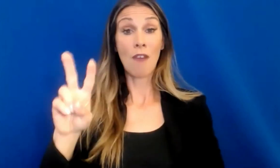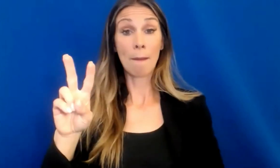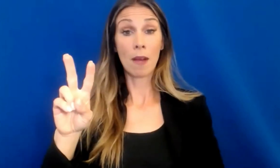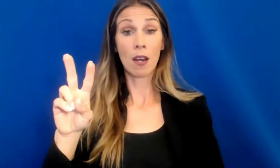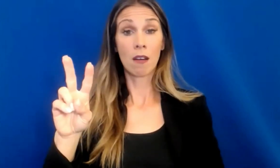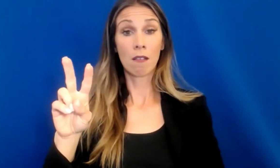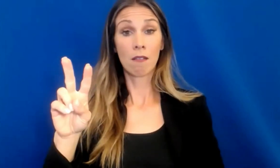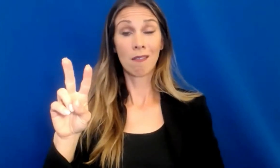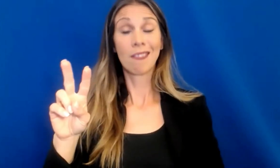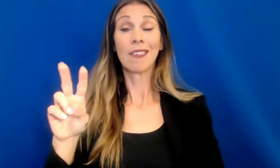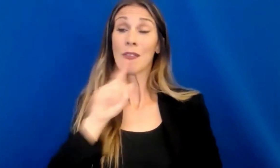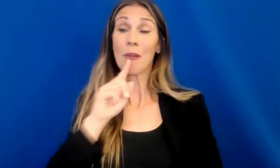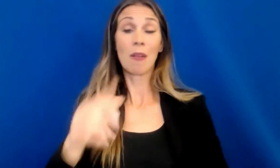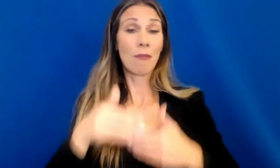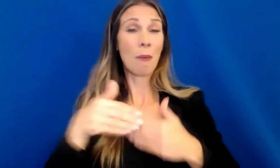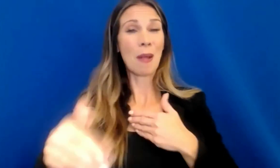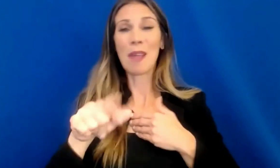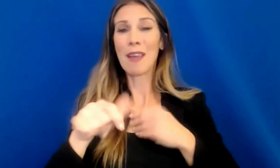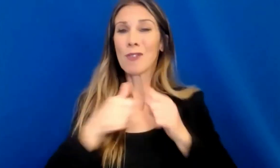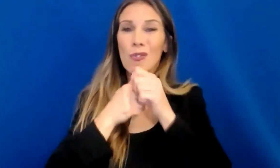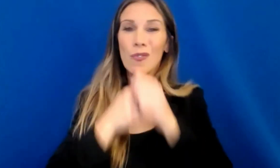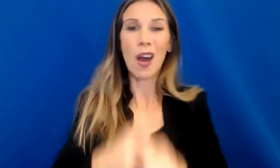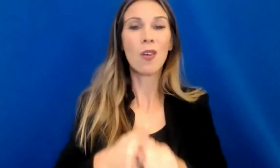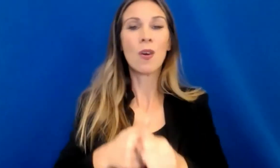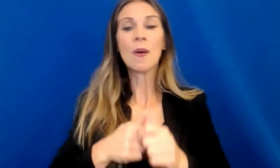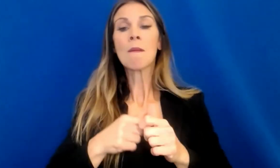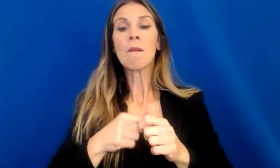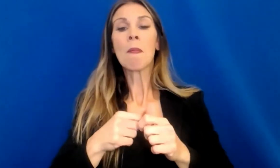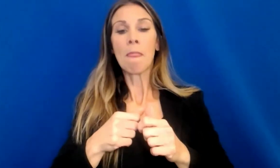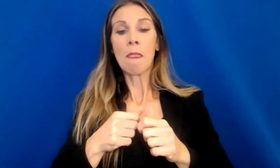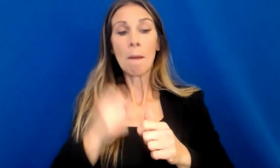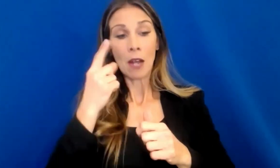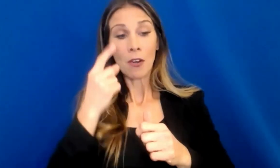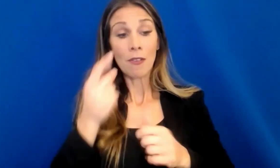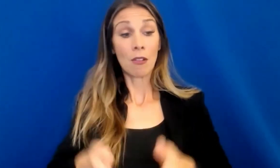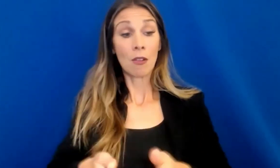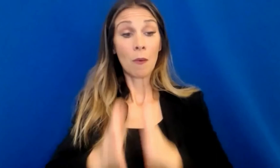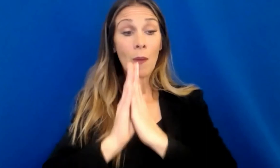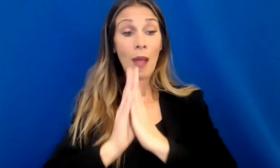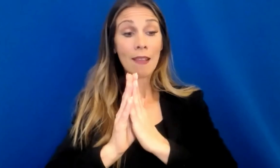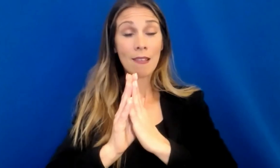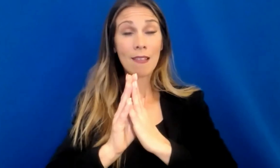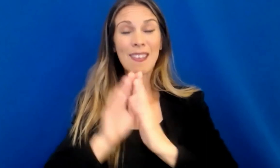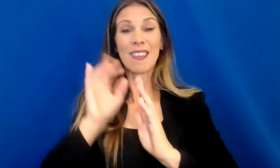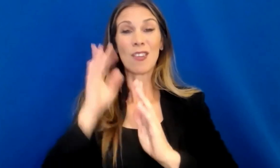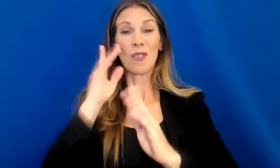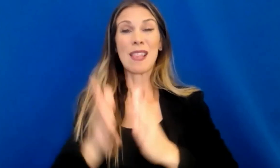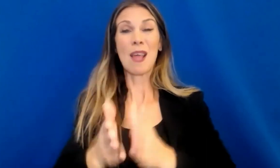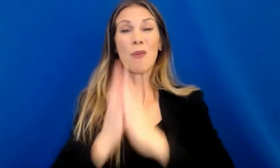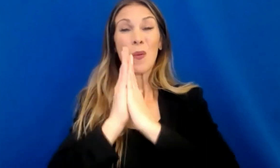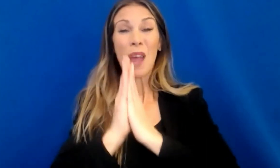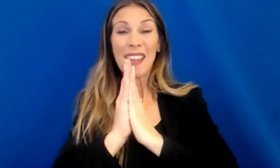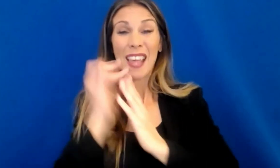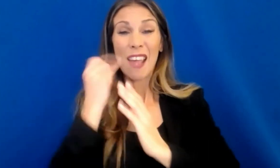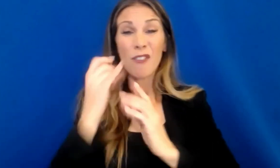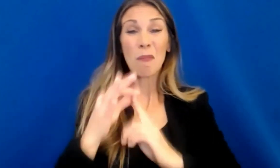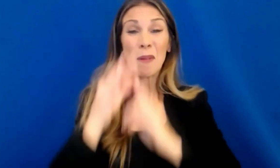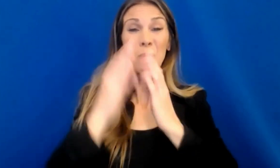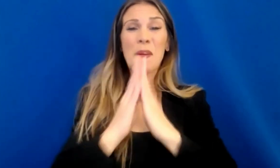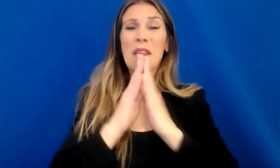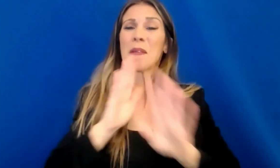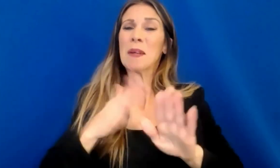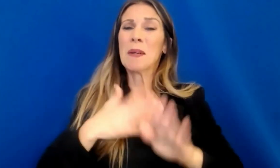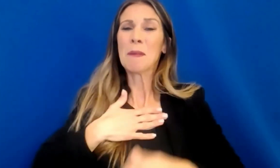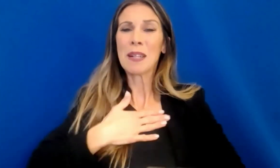unfold. So use this request function very judiciously and be sure